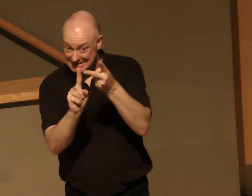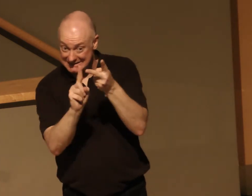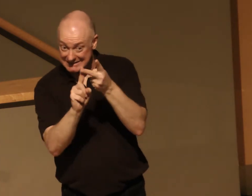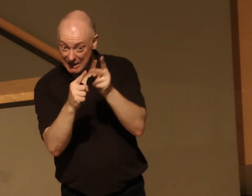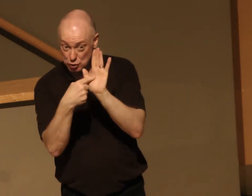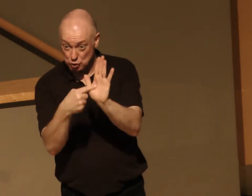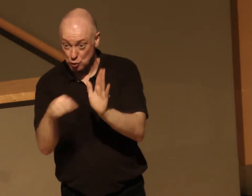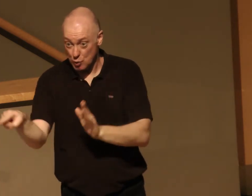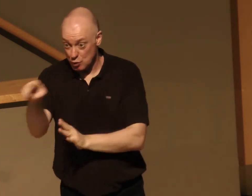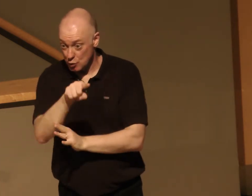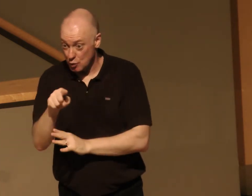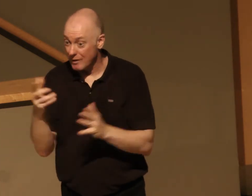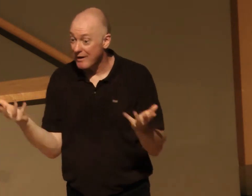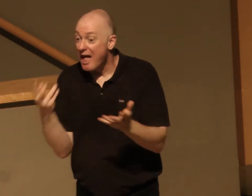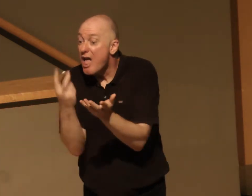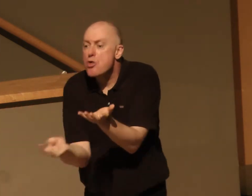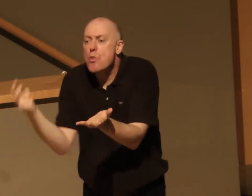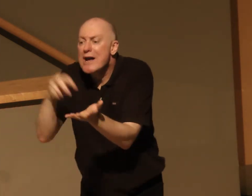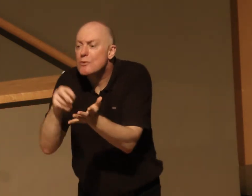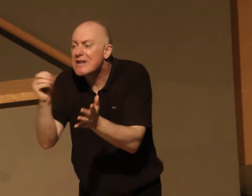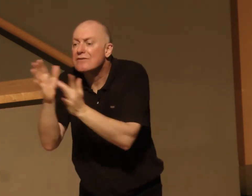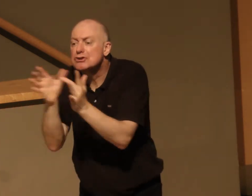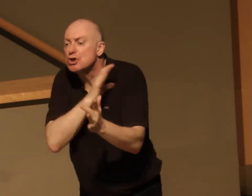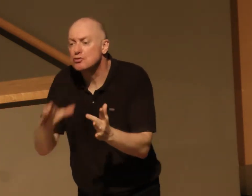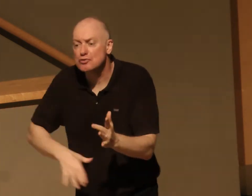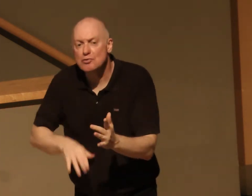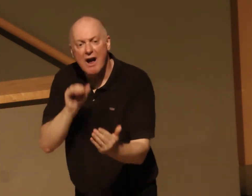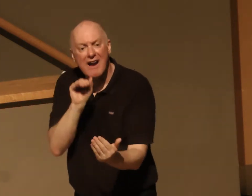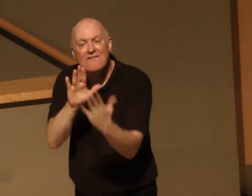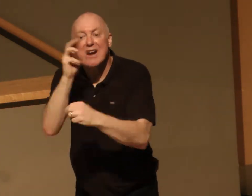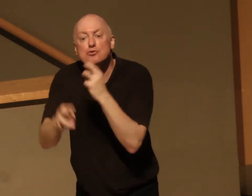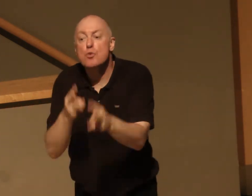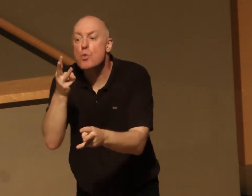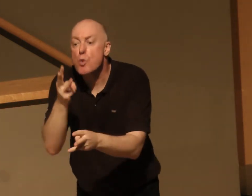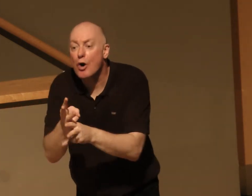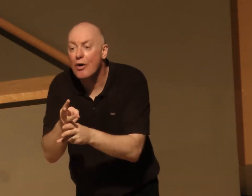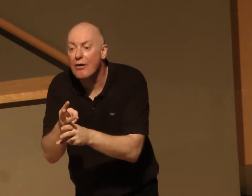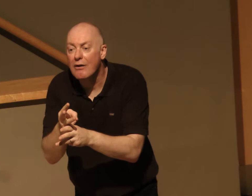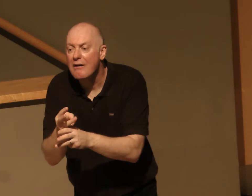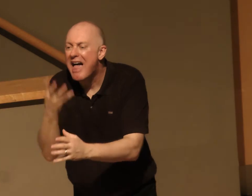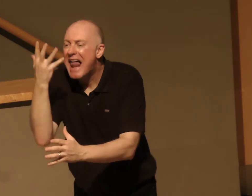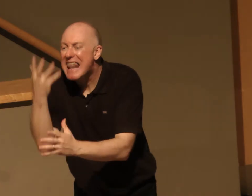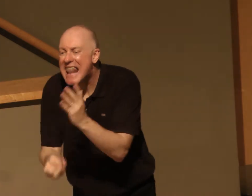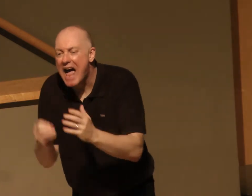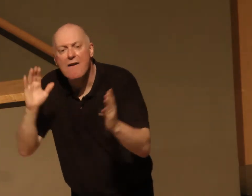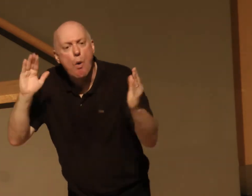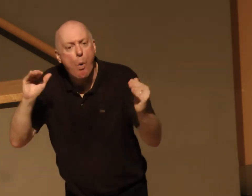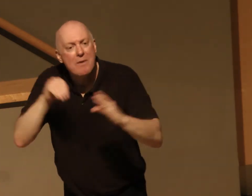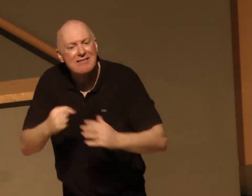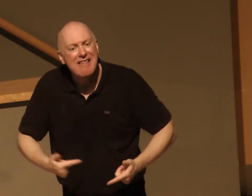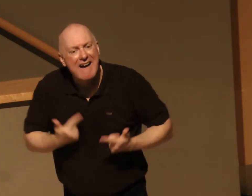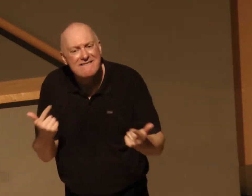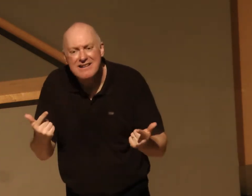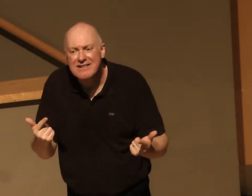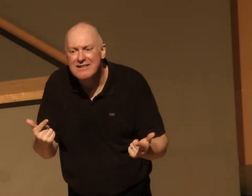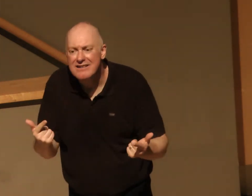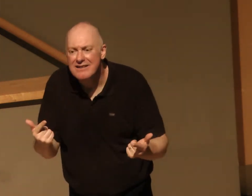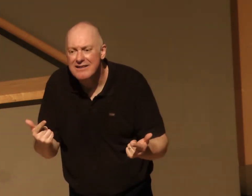this. The resurrection of Jesus Christ confronts the world's lack of hope in life. Not only